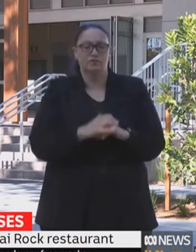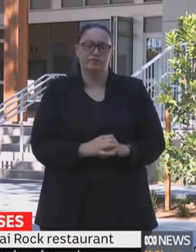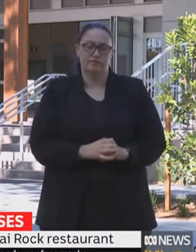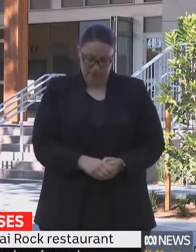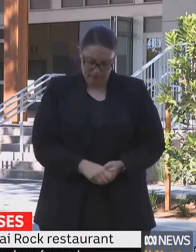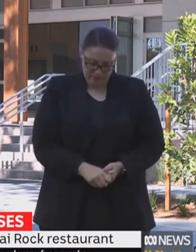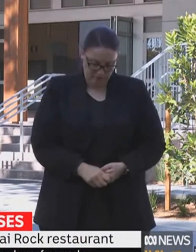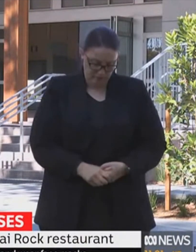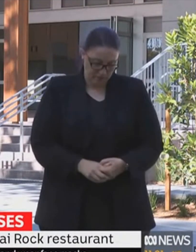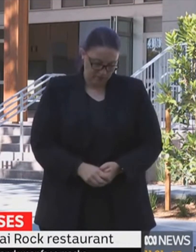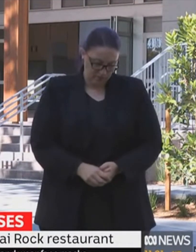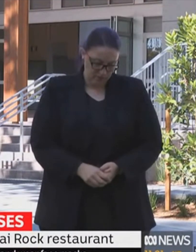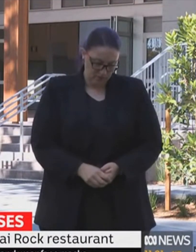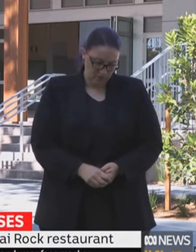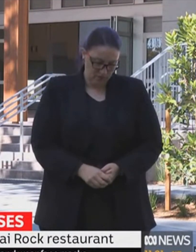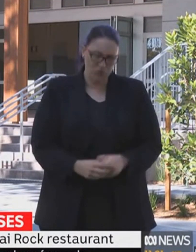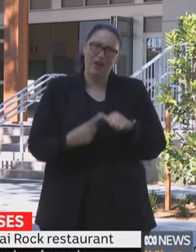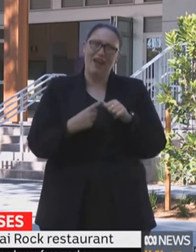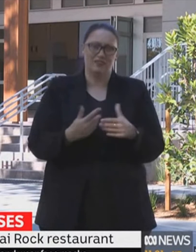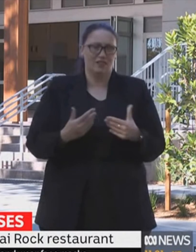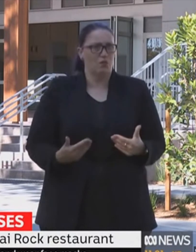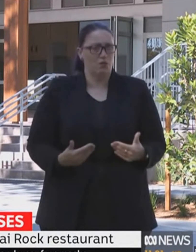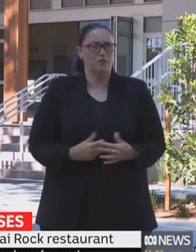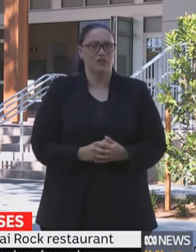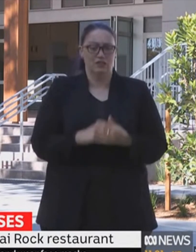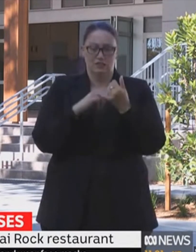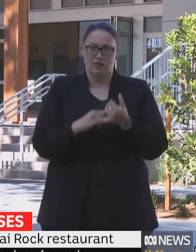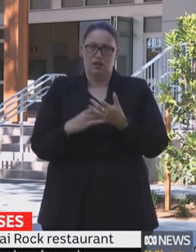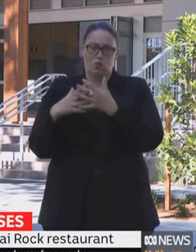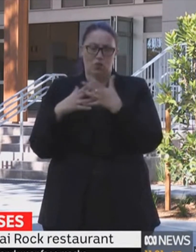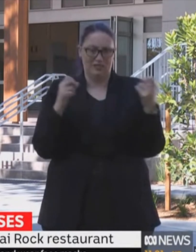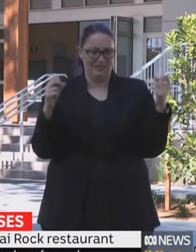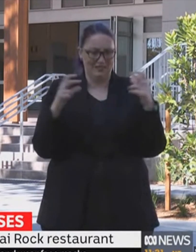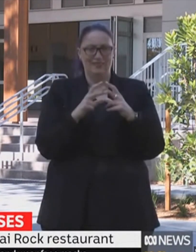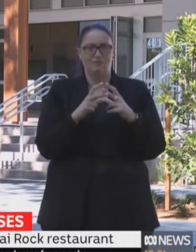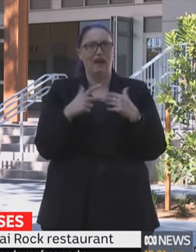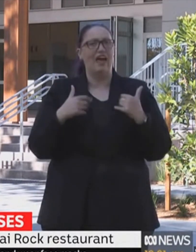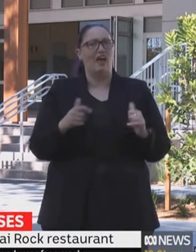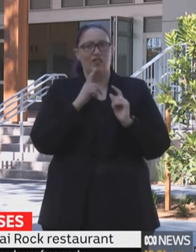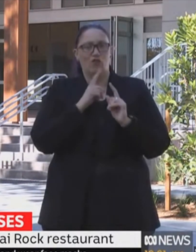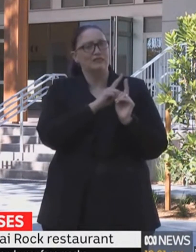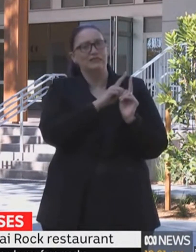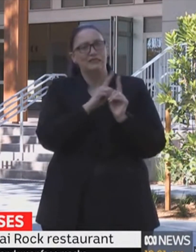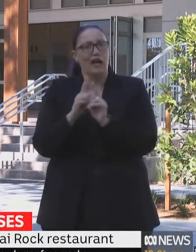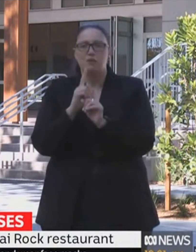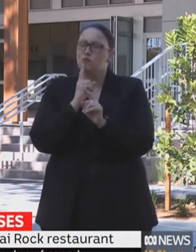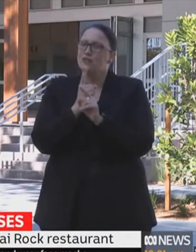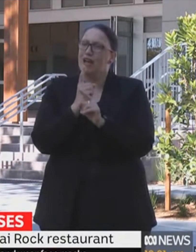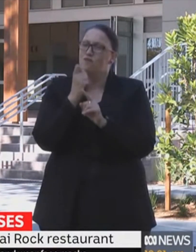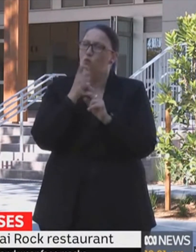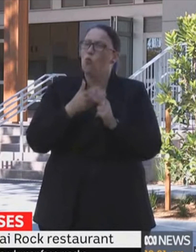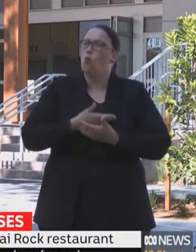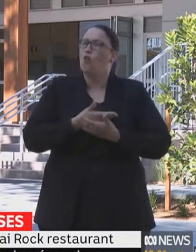Well, certainly the health advice has been consistent about southwest Sydney and in broader communities, and that is for all of